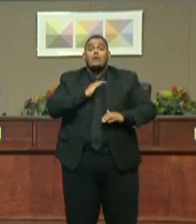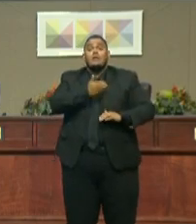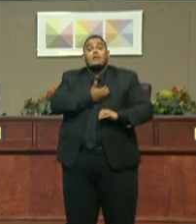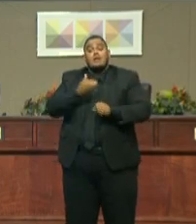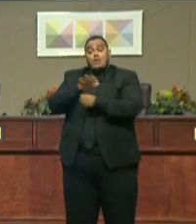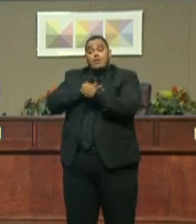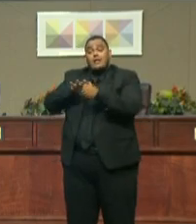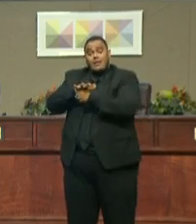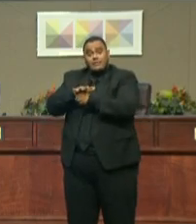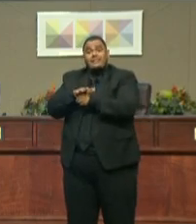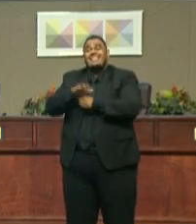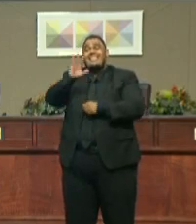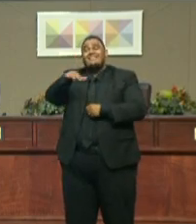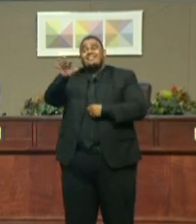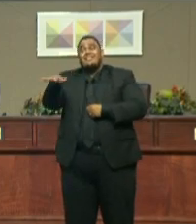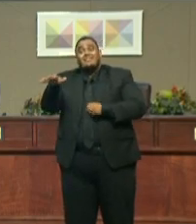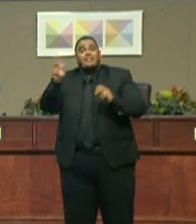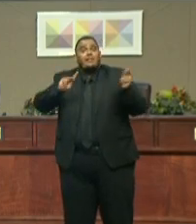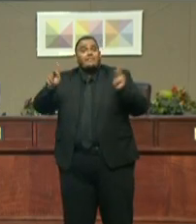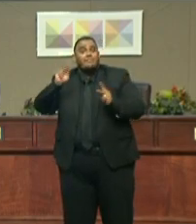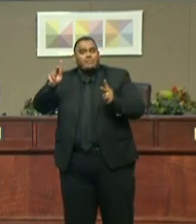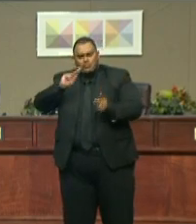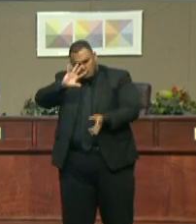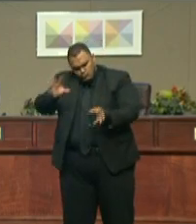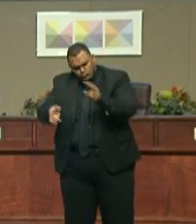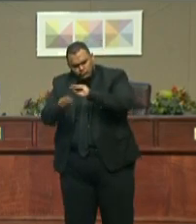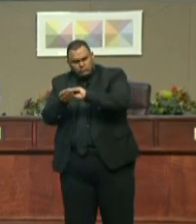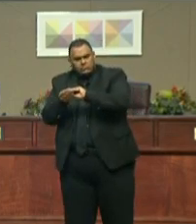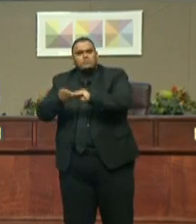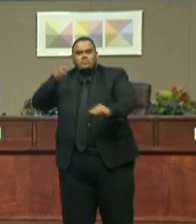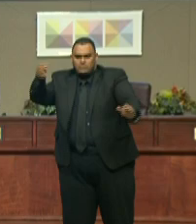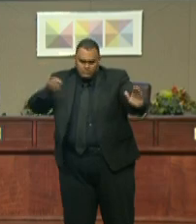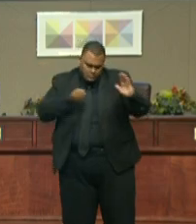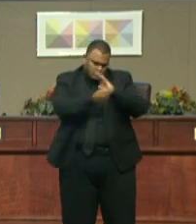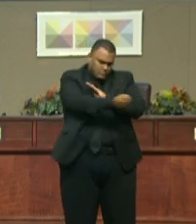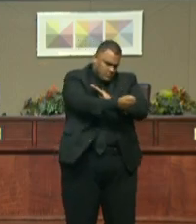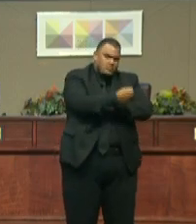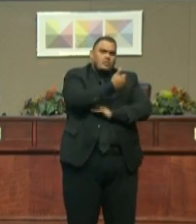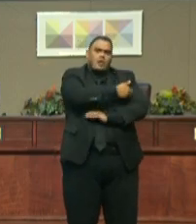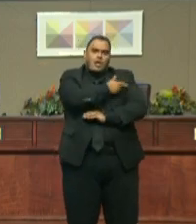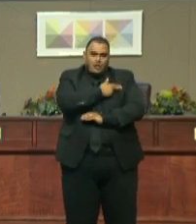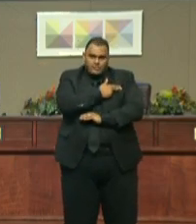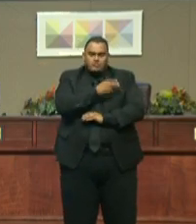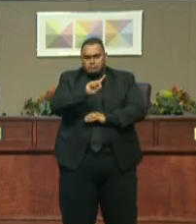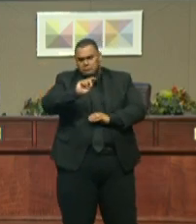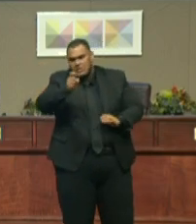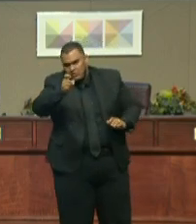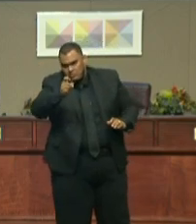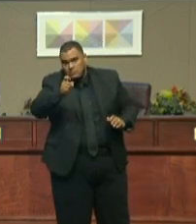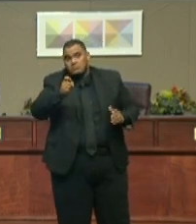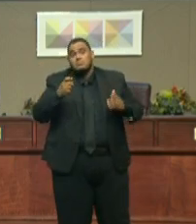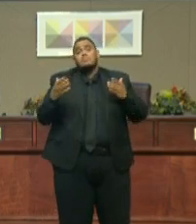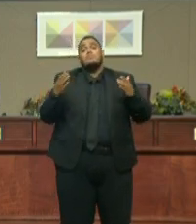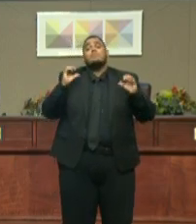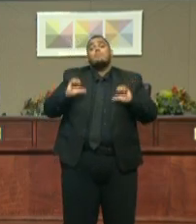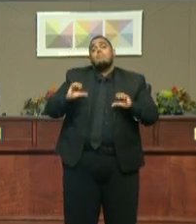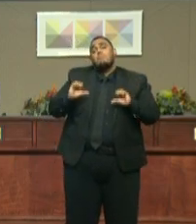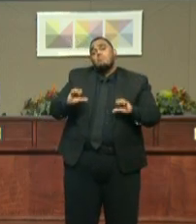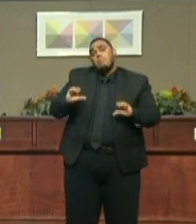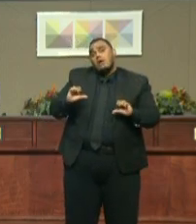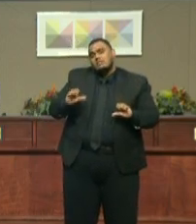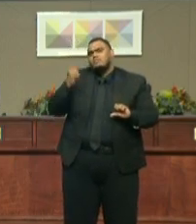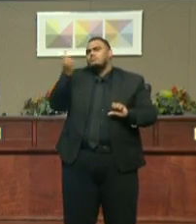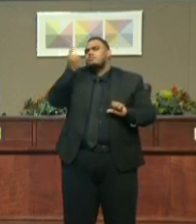people were hospitalized in total for COVID-19 as a diagnosis. It could be that someone else was there, but not